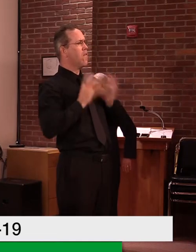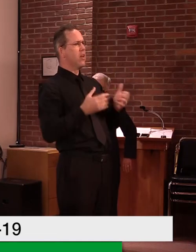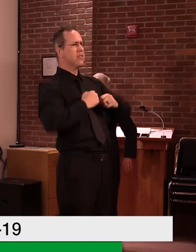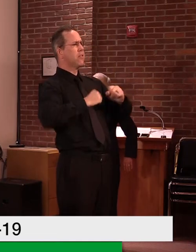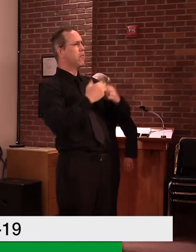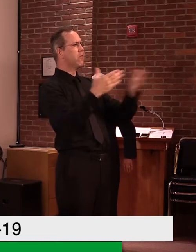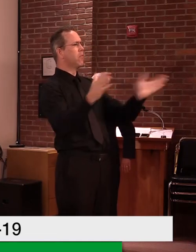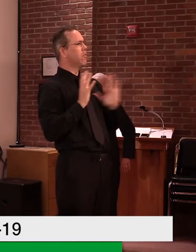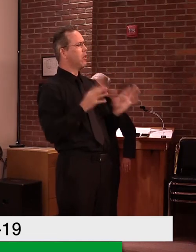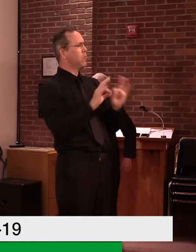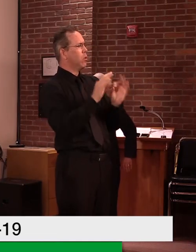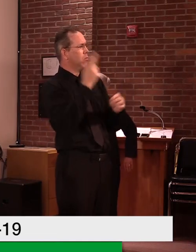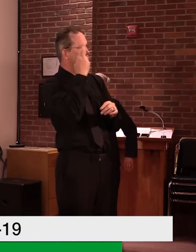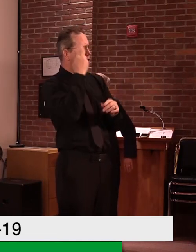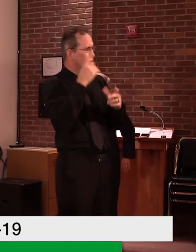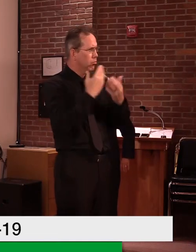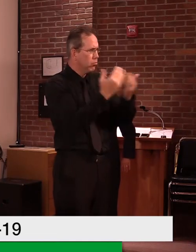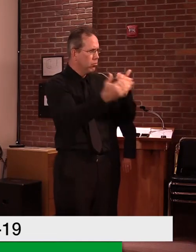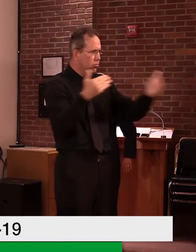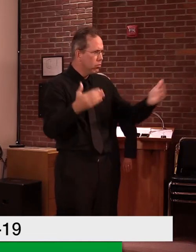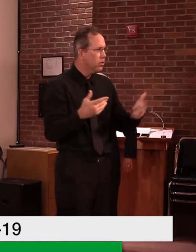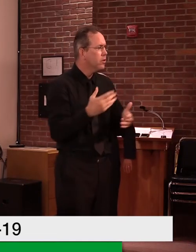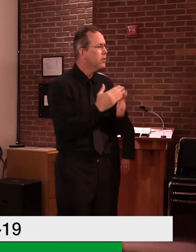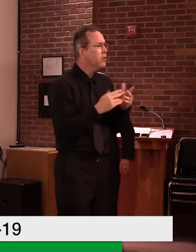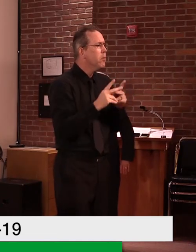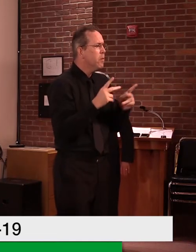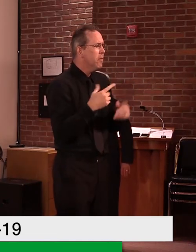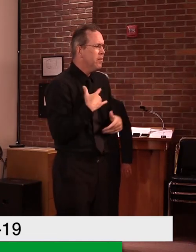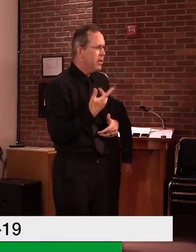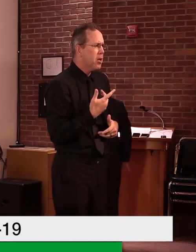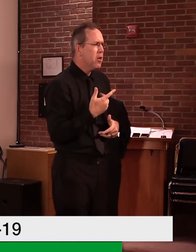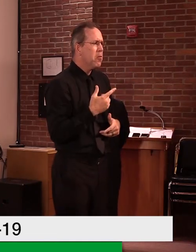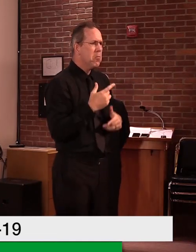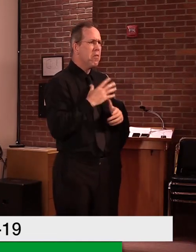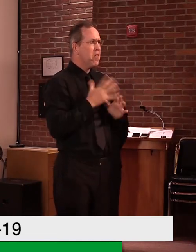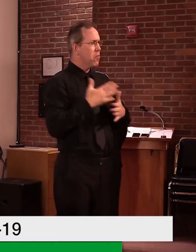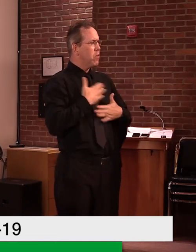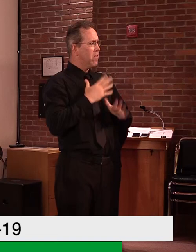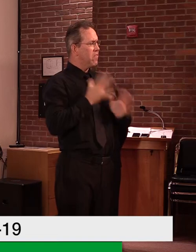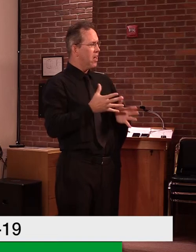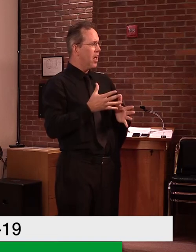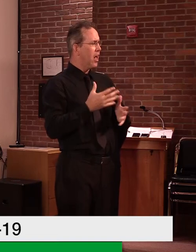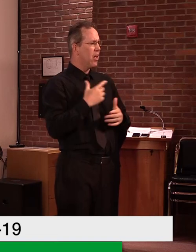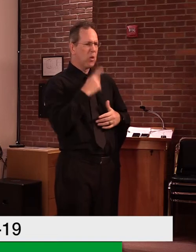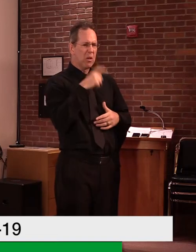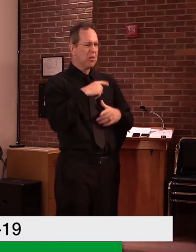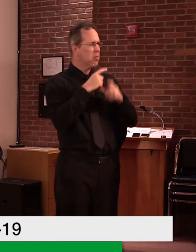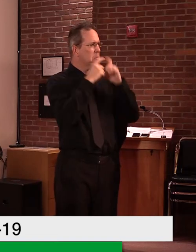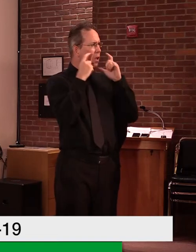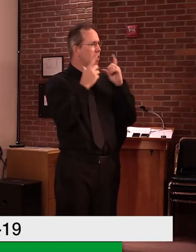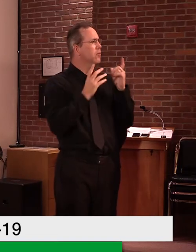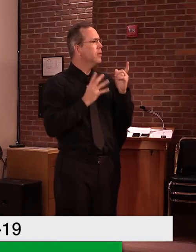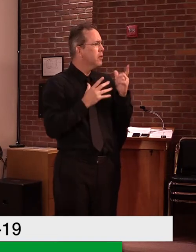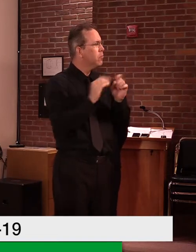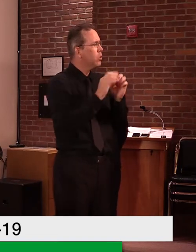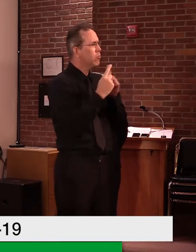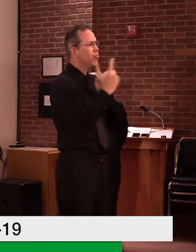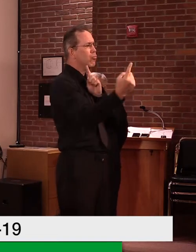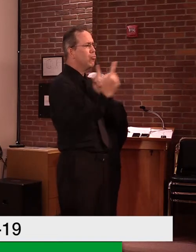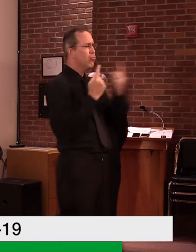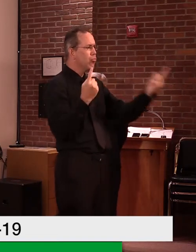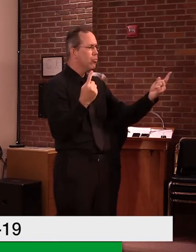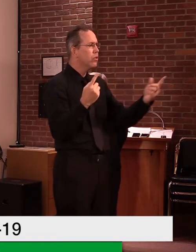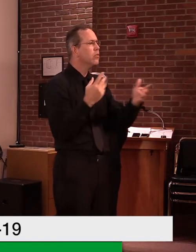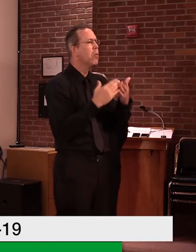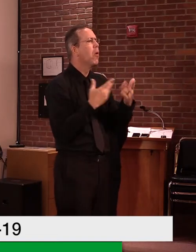category, but have resisted wearing a mask, I'm asking you to look at the data, the